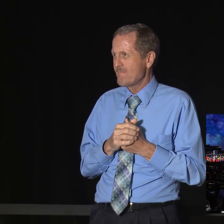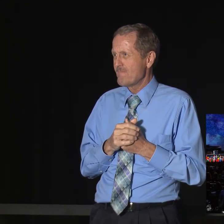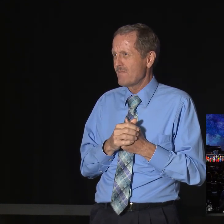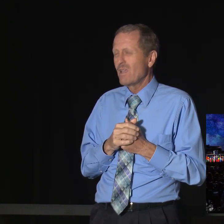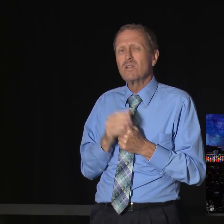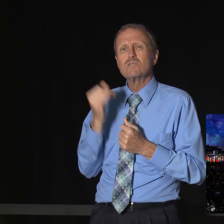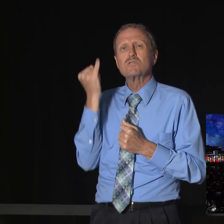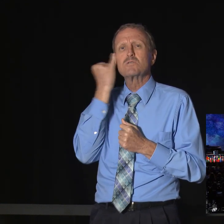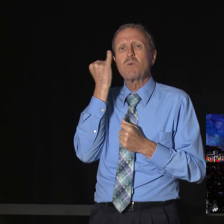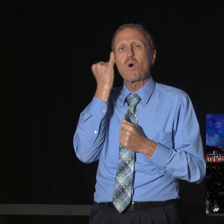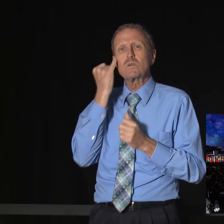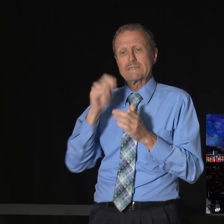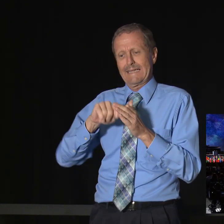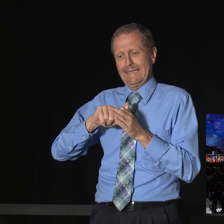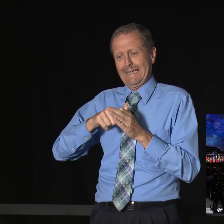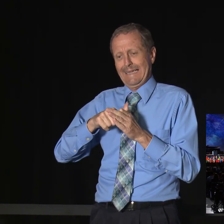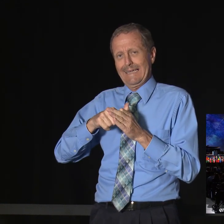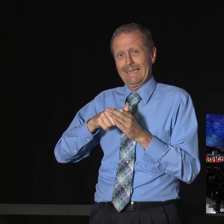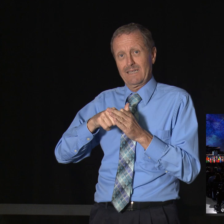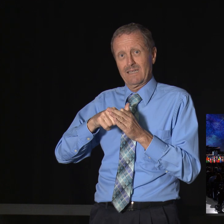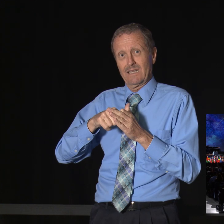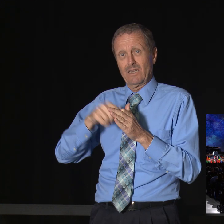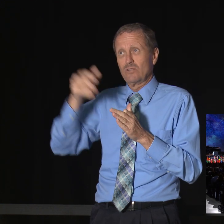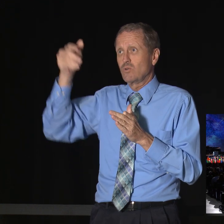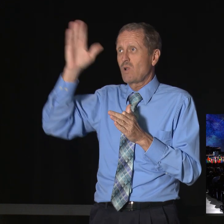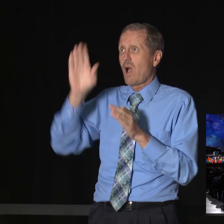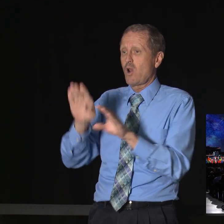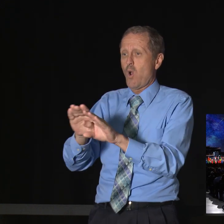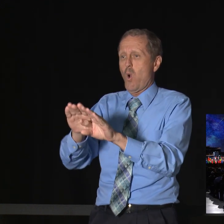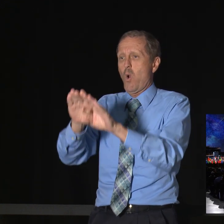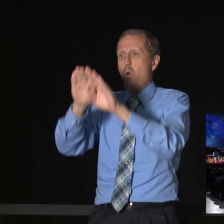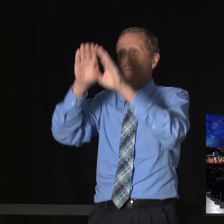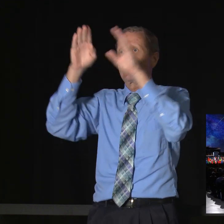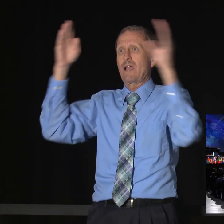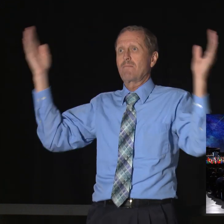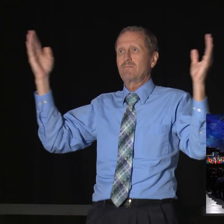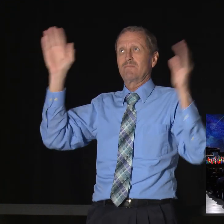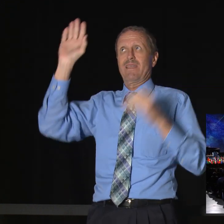What if the key to God opening heaven's windows